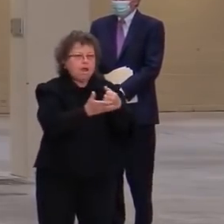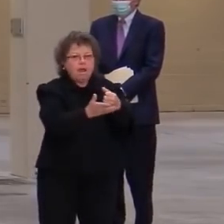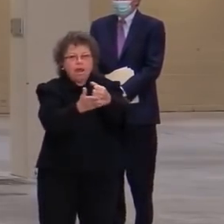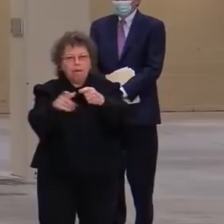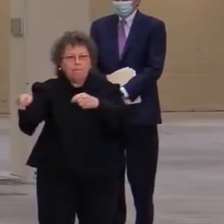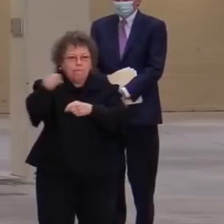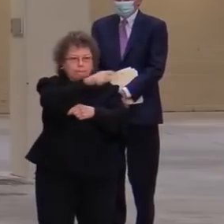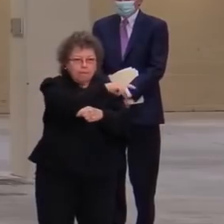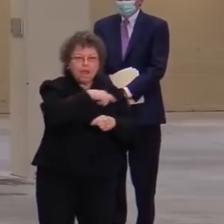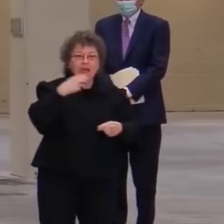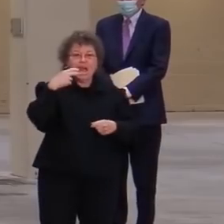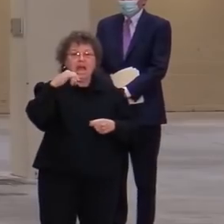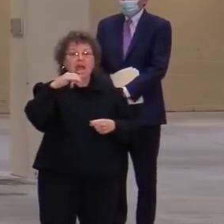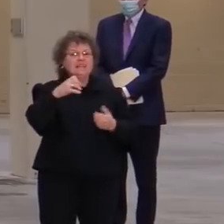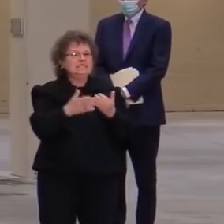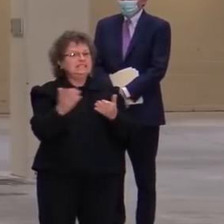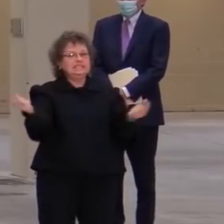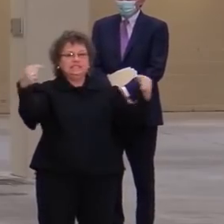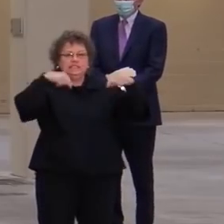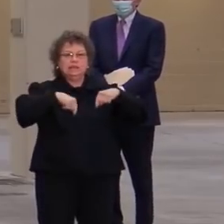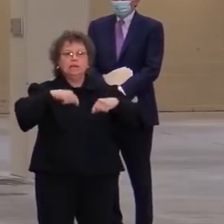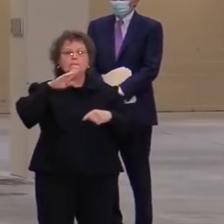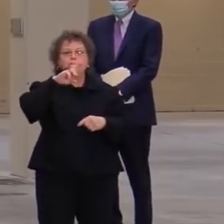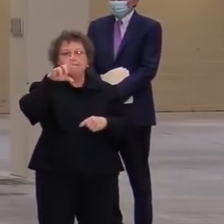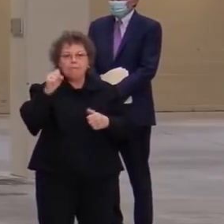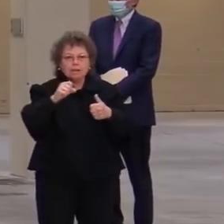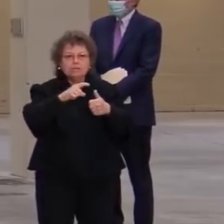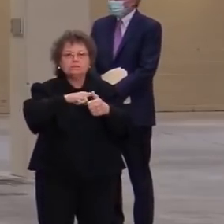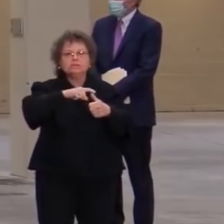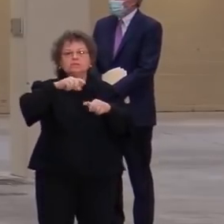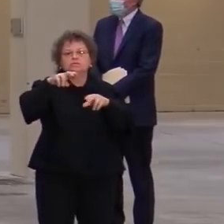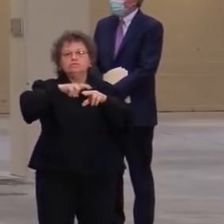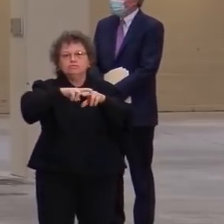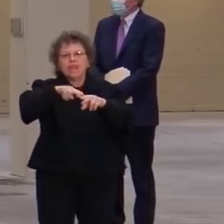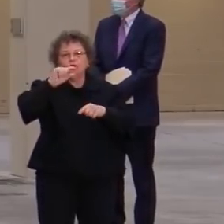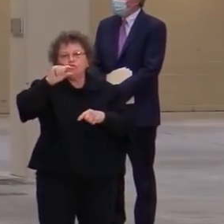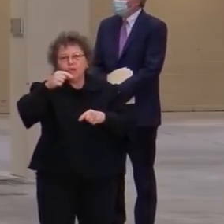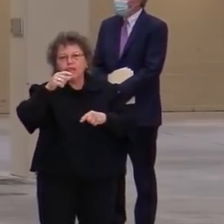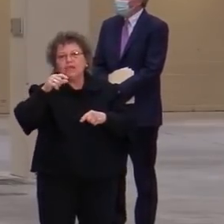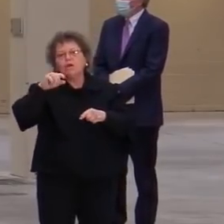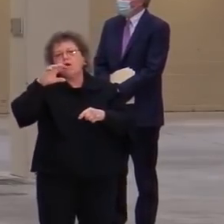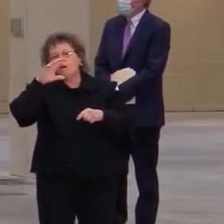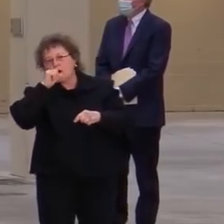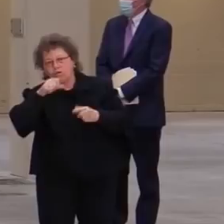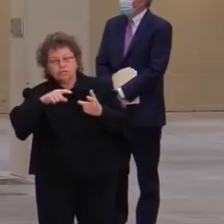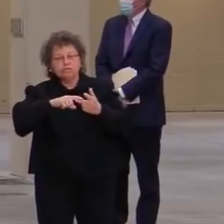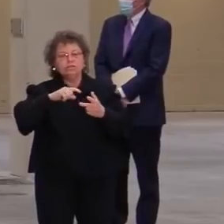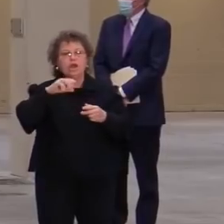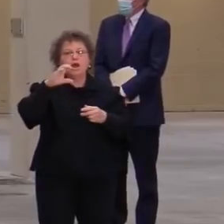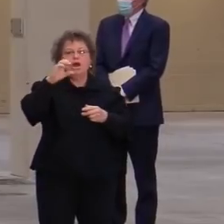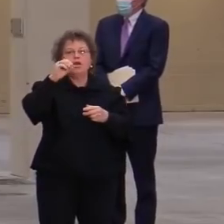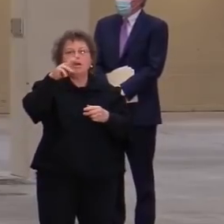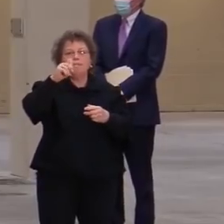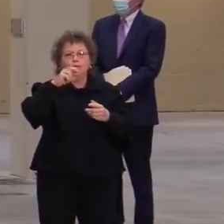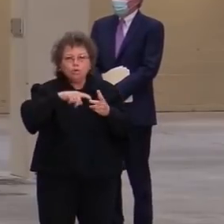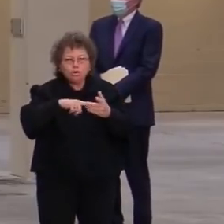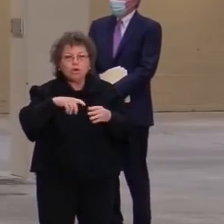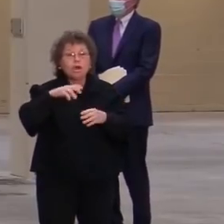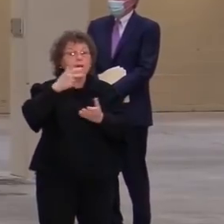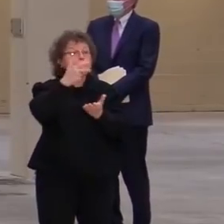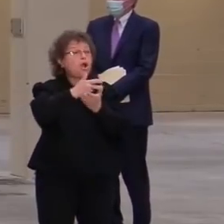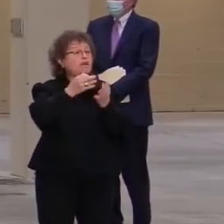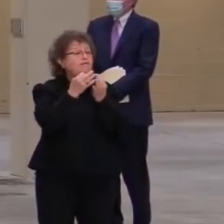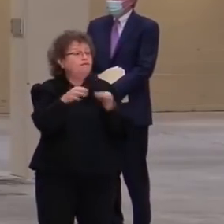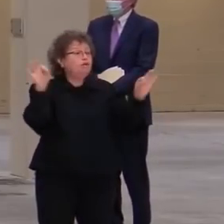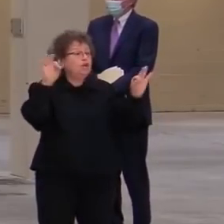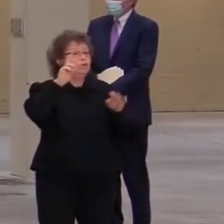public transportation with major bus routes, the Green and Orange Line, and the commuter rail all nearby, and free parking for 2 hours